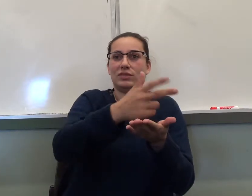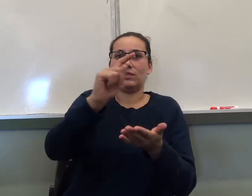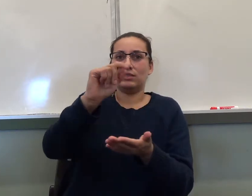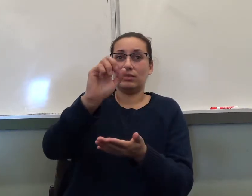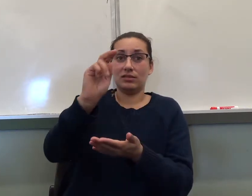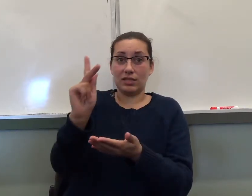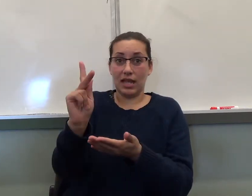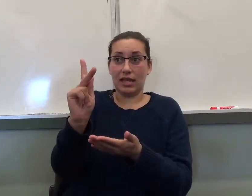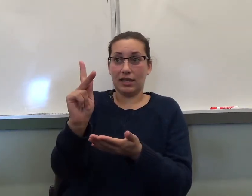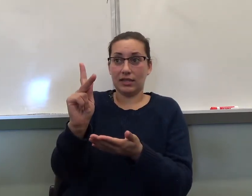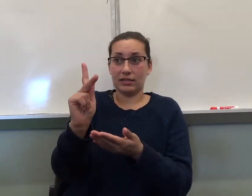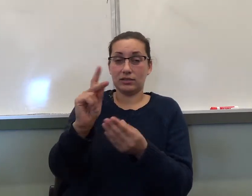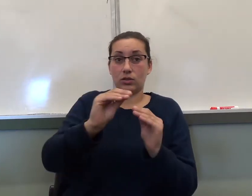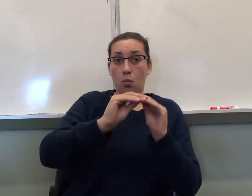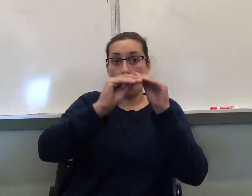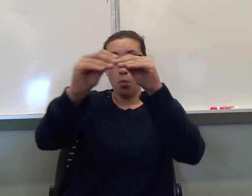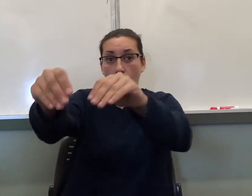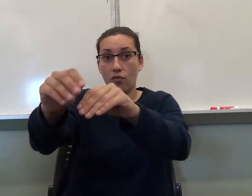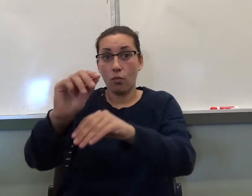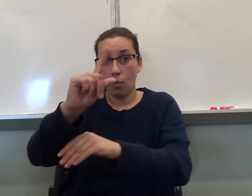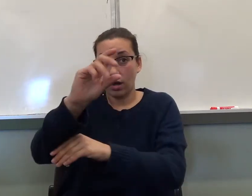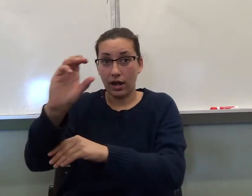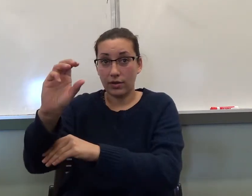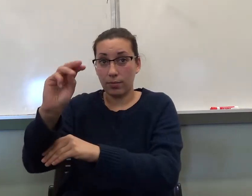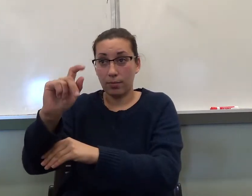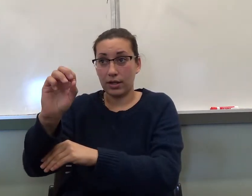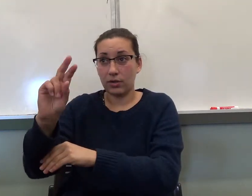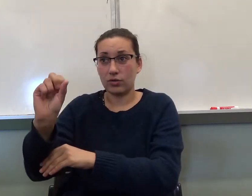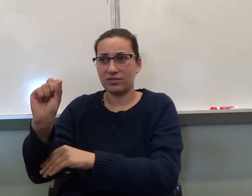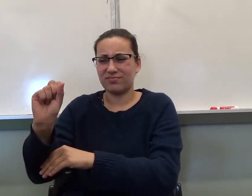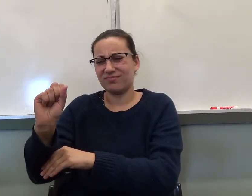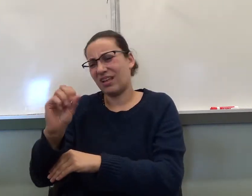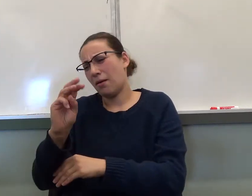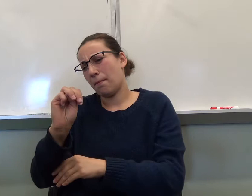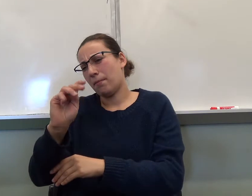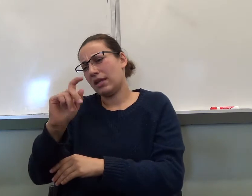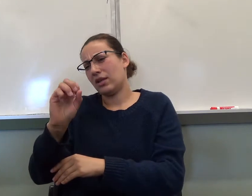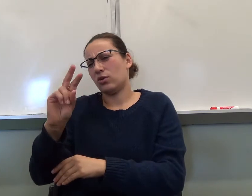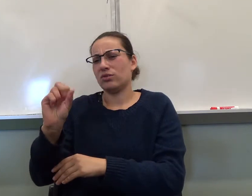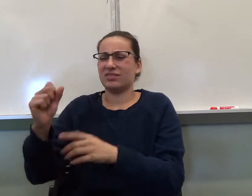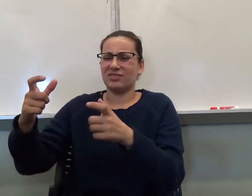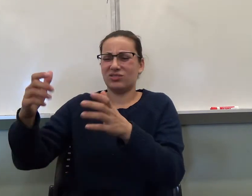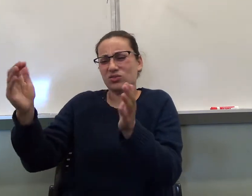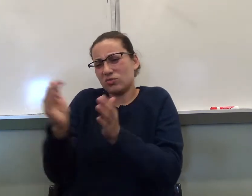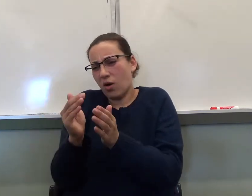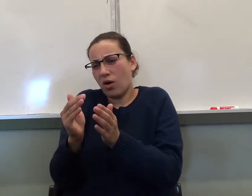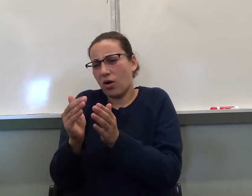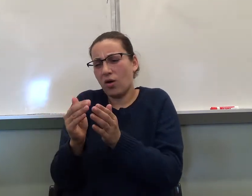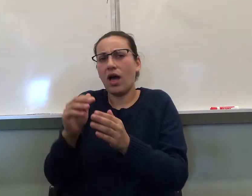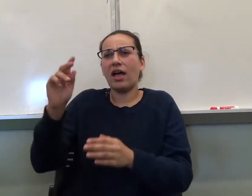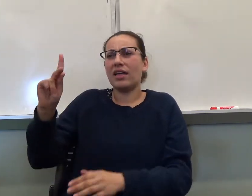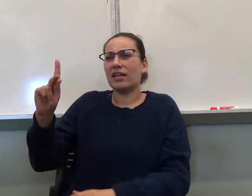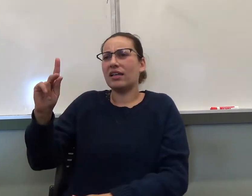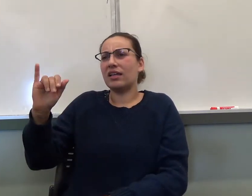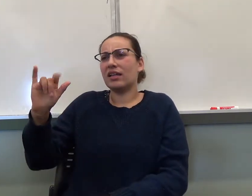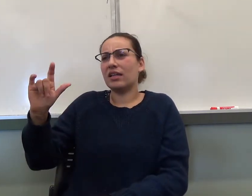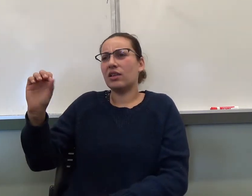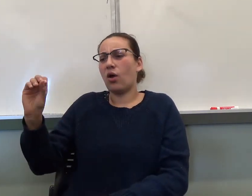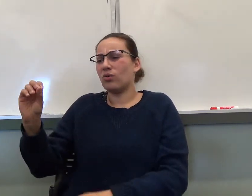okay? Well, the meter's too small for that, the kilometer's way too big, so they need something in between. So they're talking about hectometers.